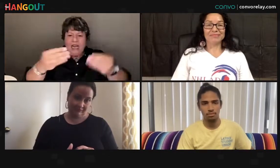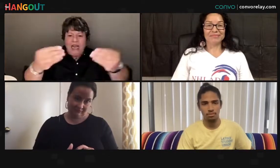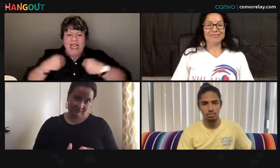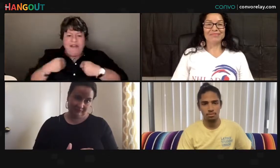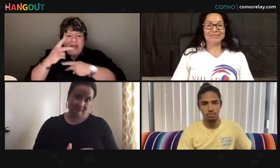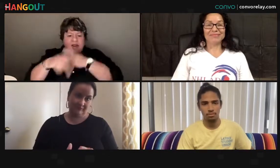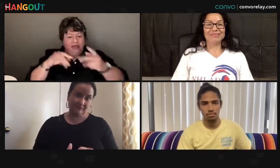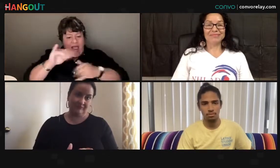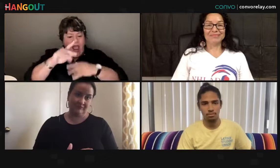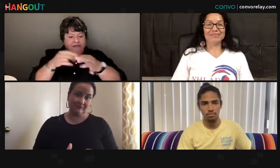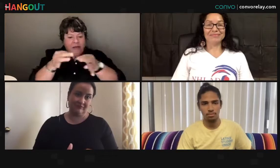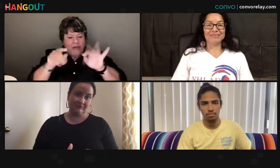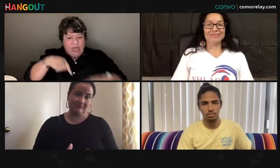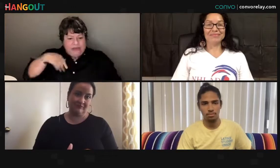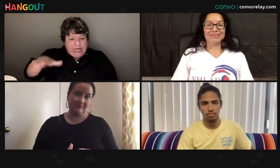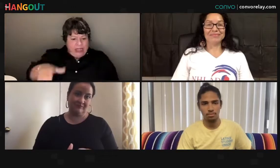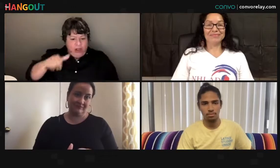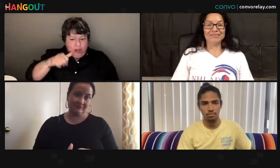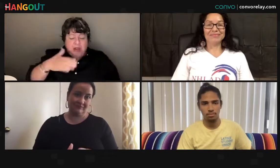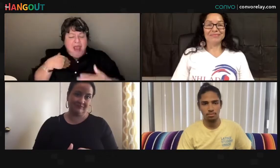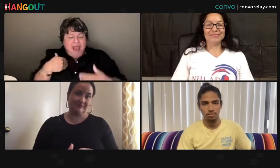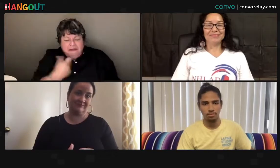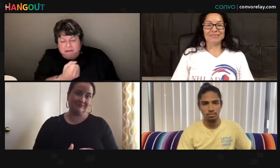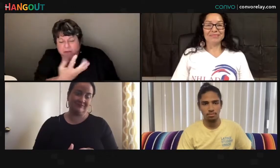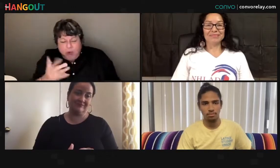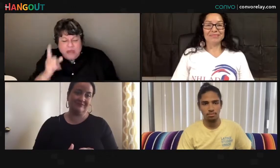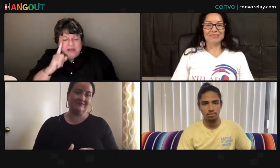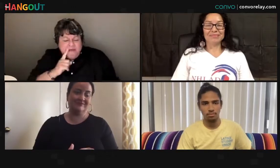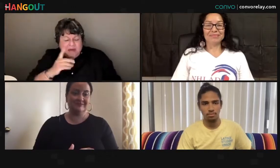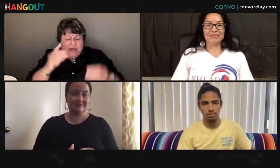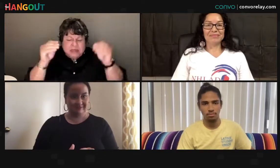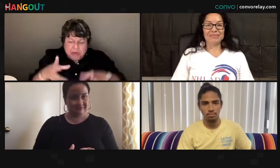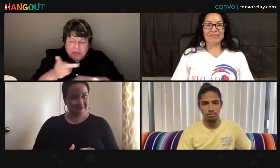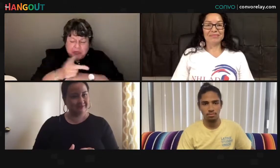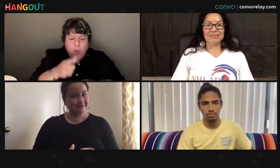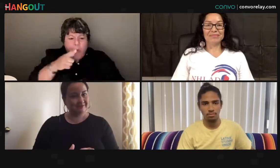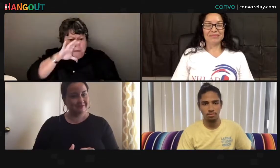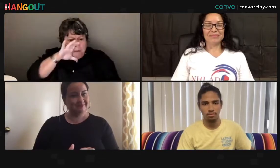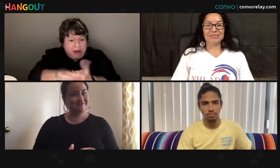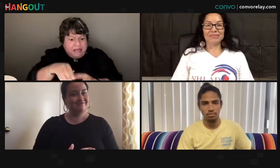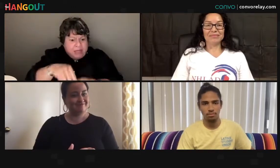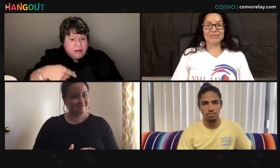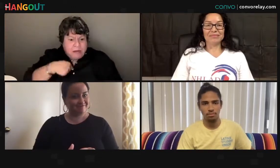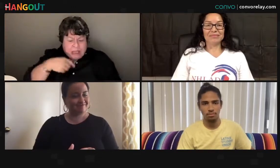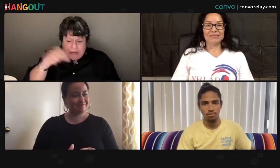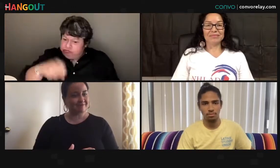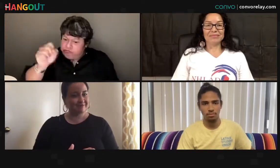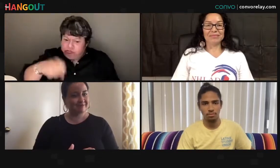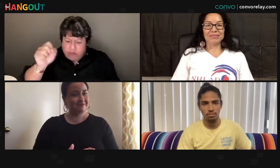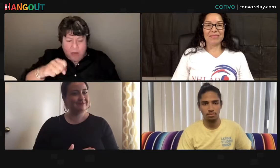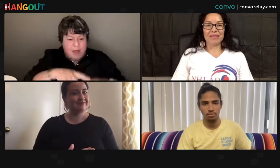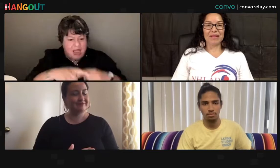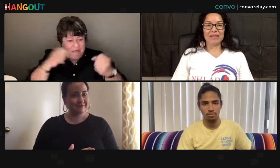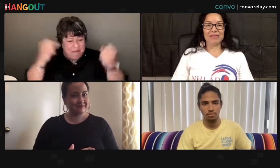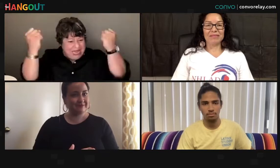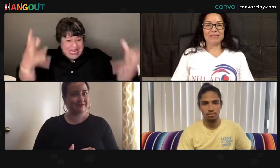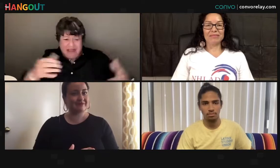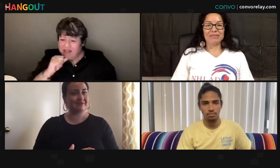already oppressed. And then given that type of message to me as a little girl, I have a few deaf teachers and counselors who truly believed in